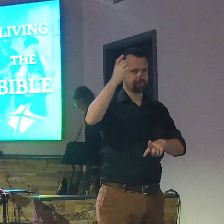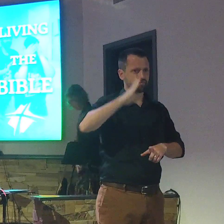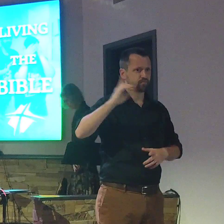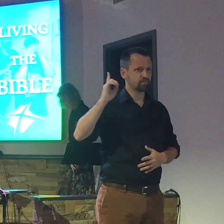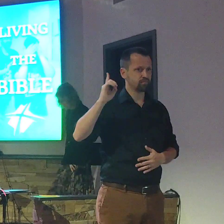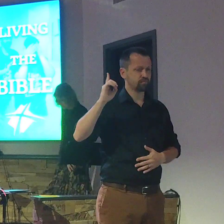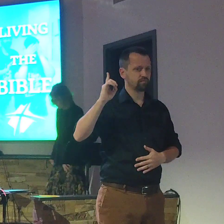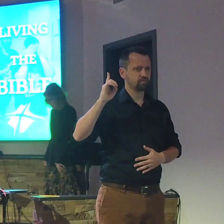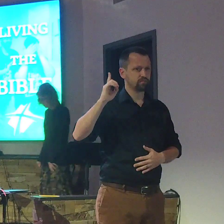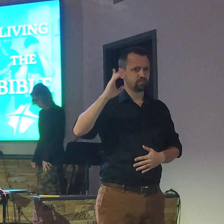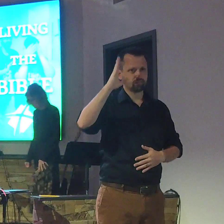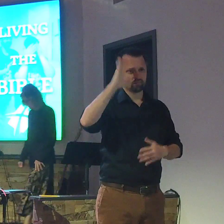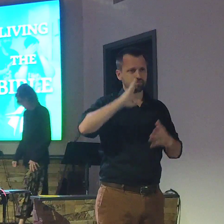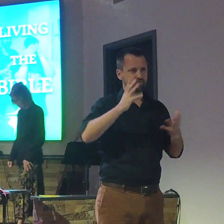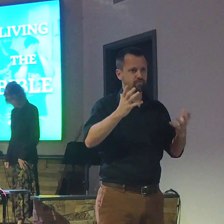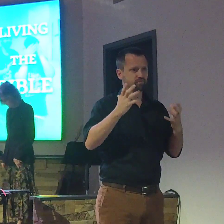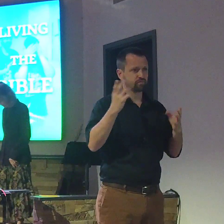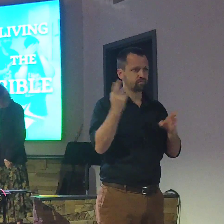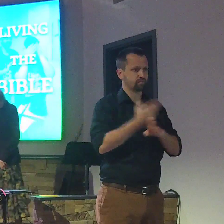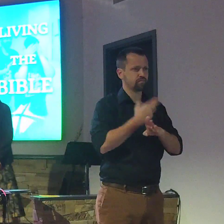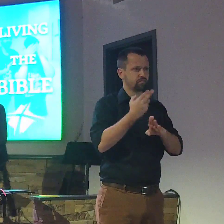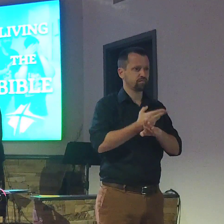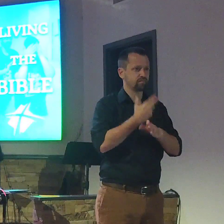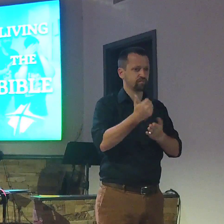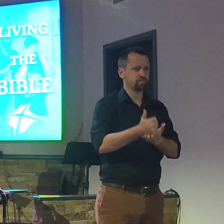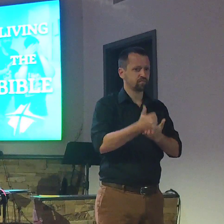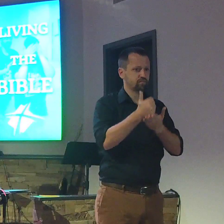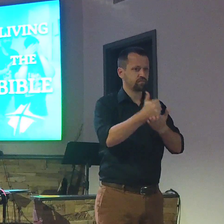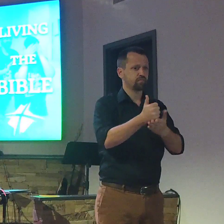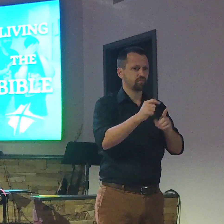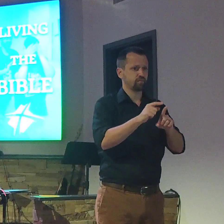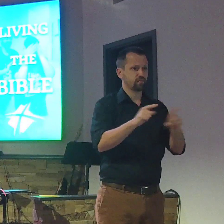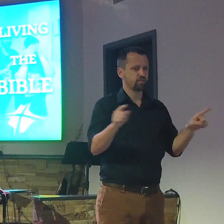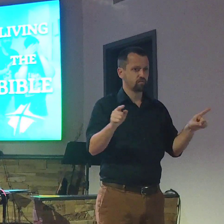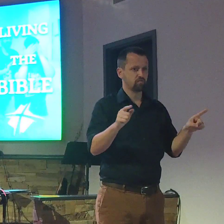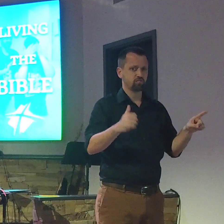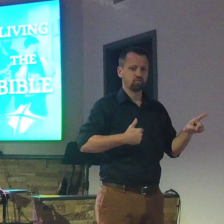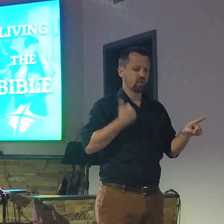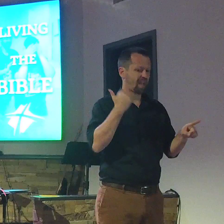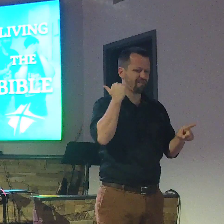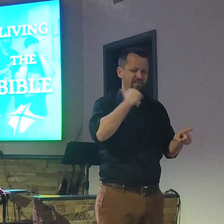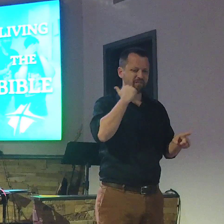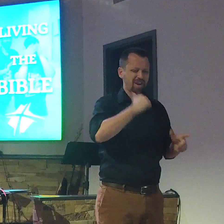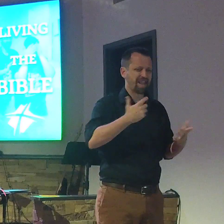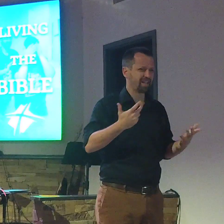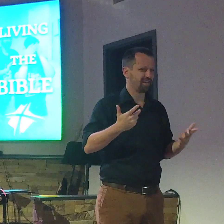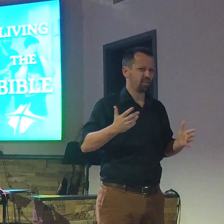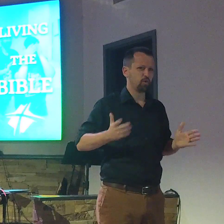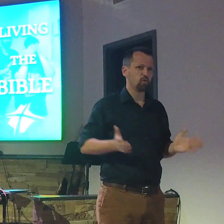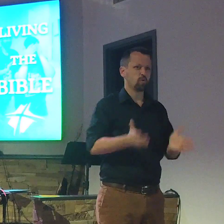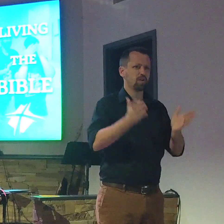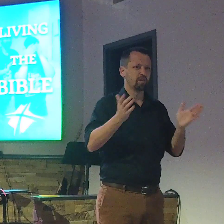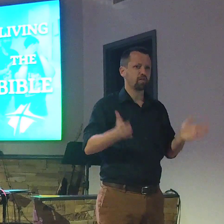They're words that God wants to use to help you in your daily life, to encourage you,